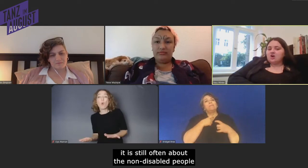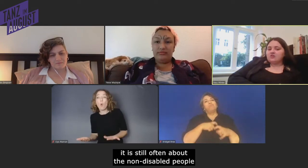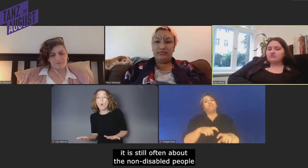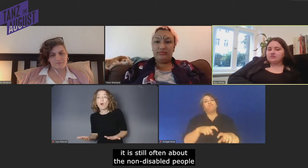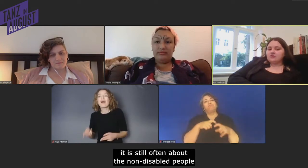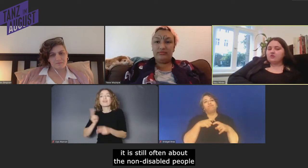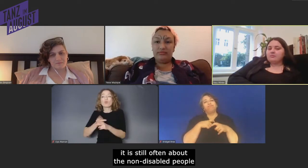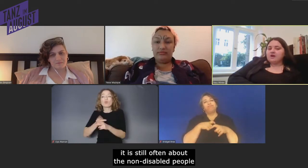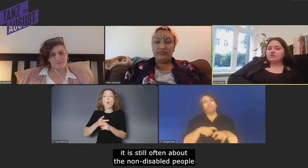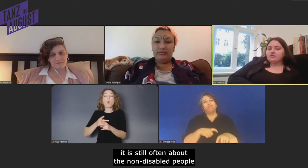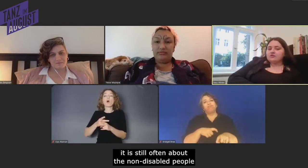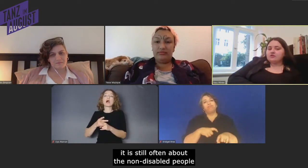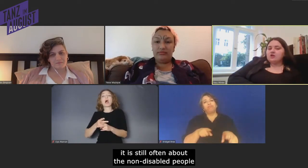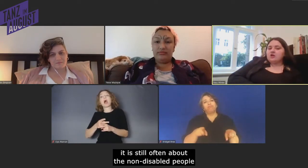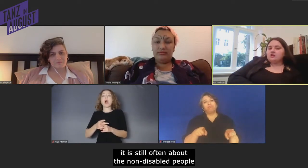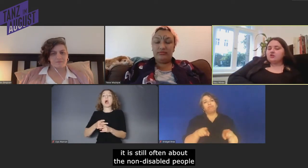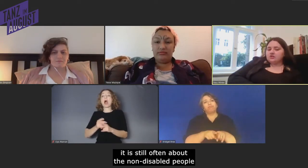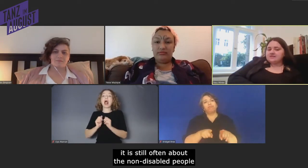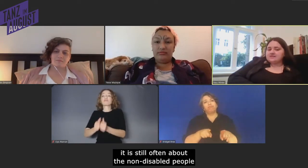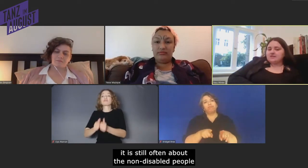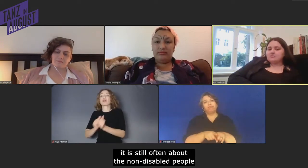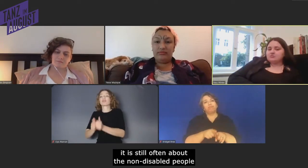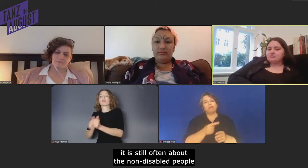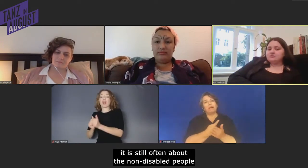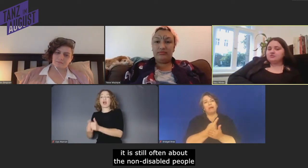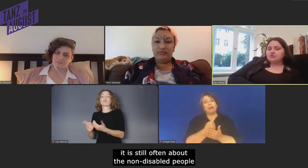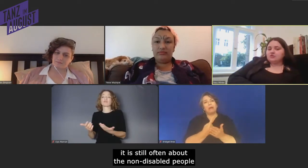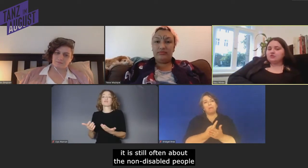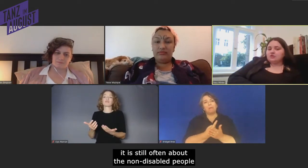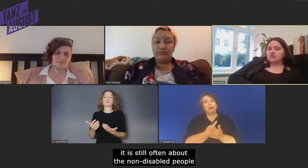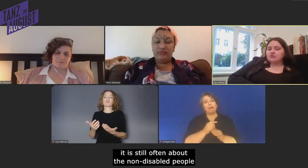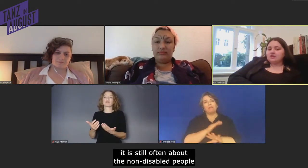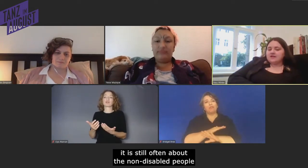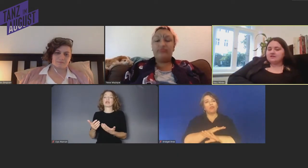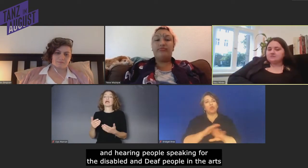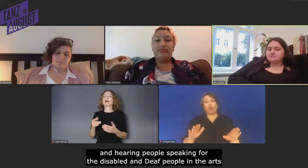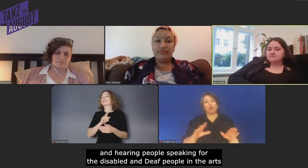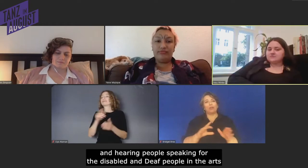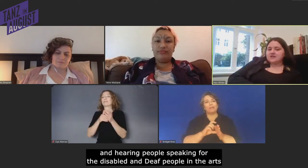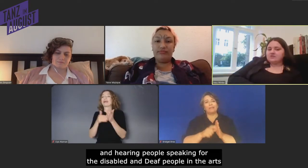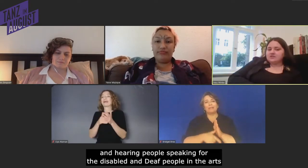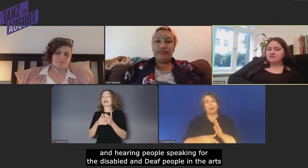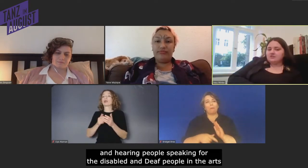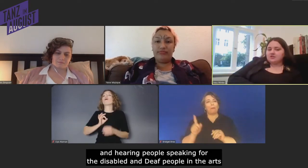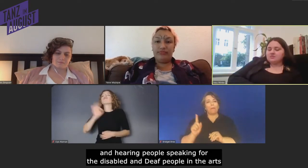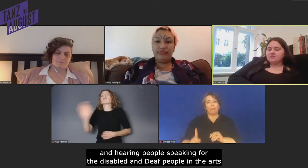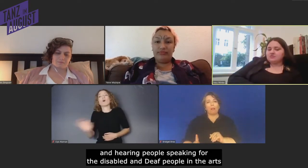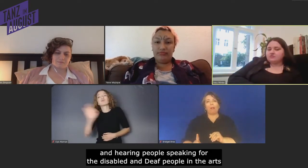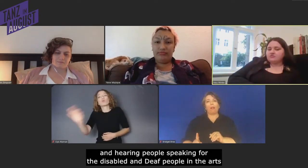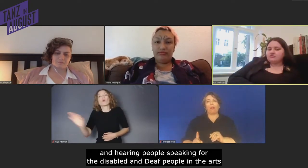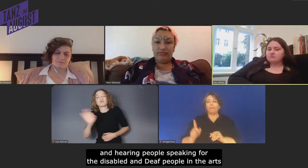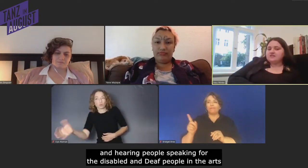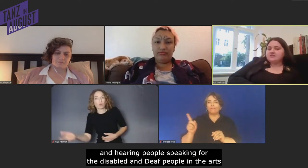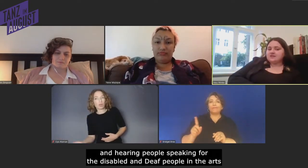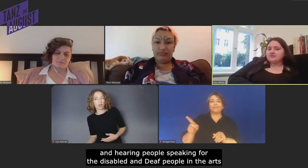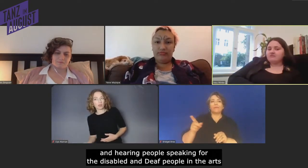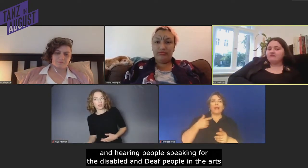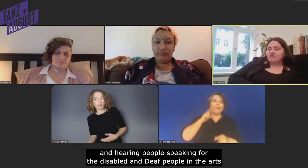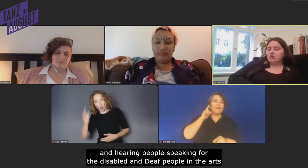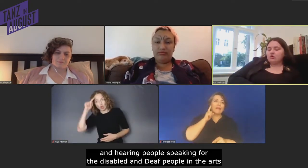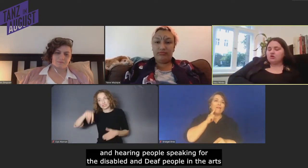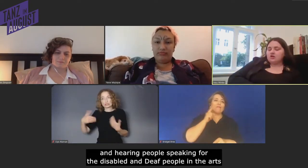still often about the non-disabled people and the hearing people